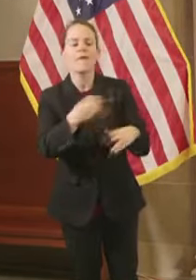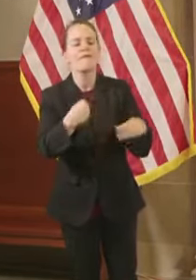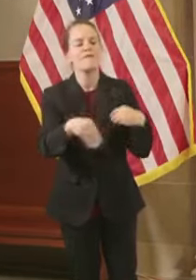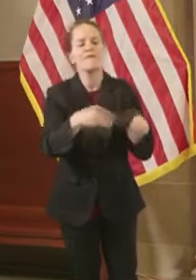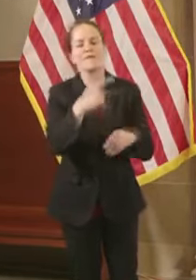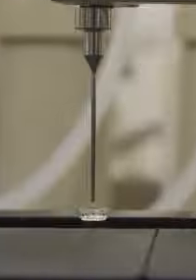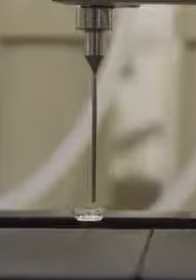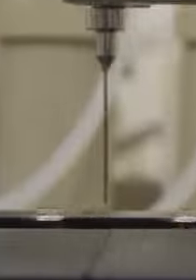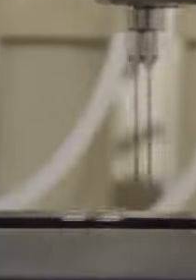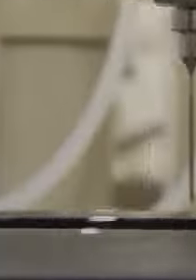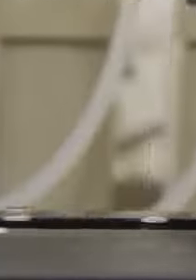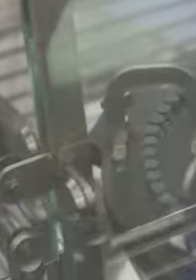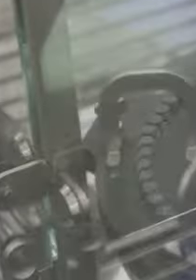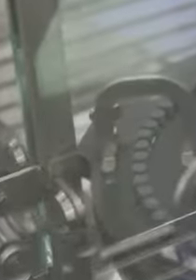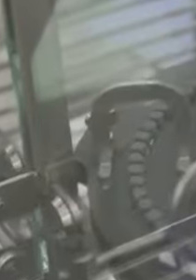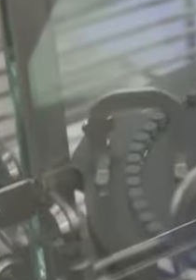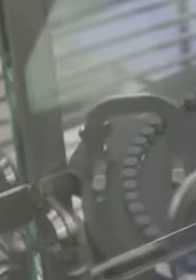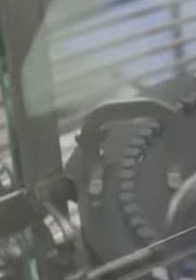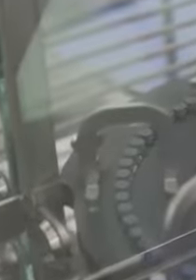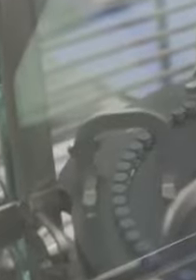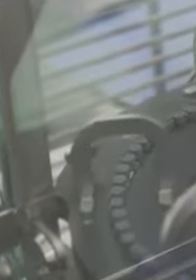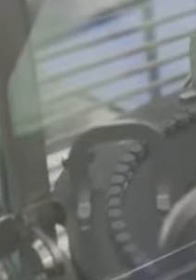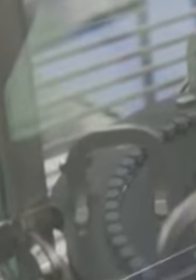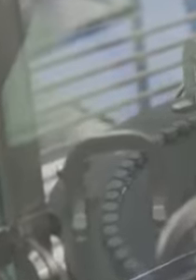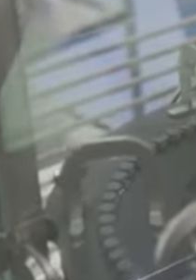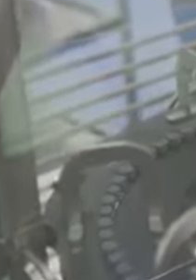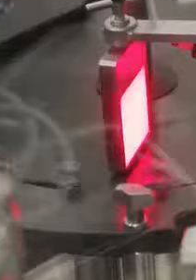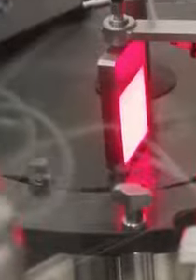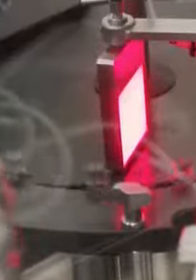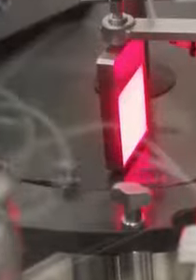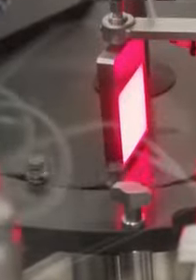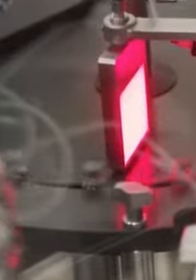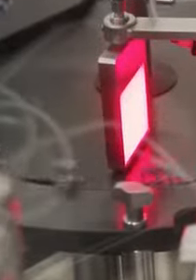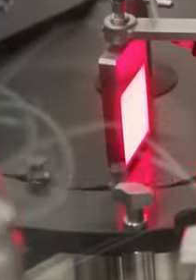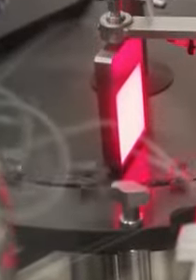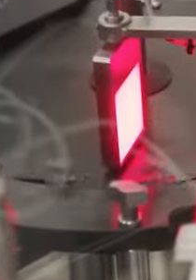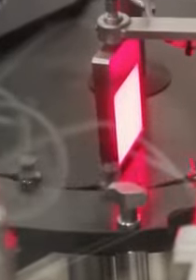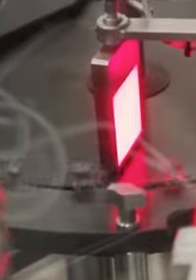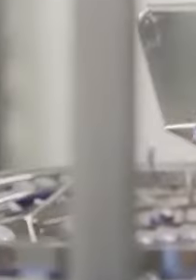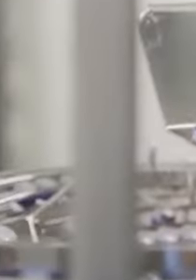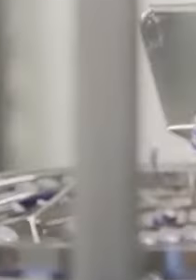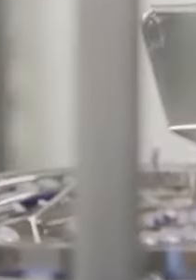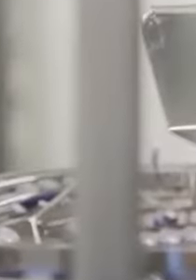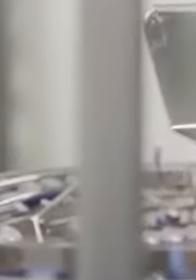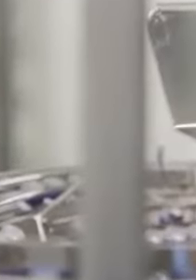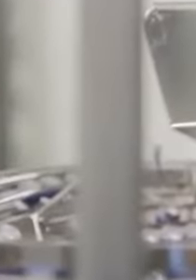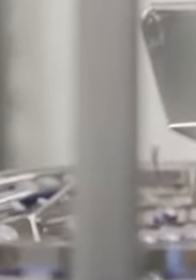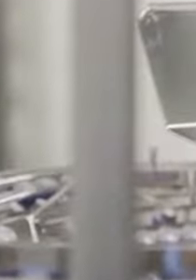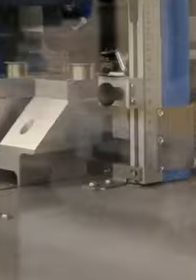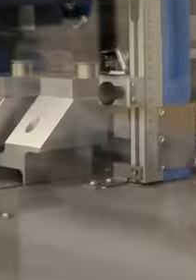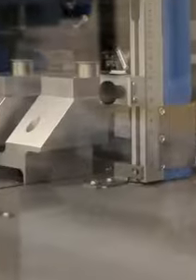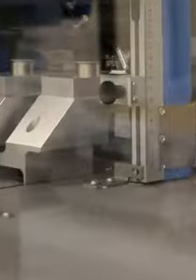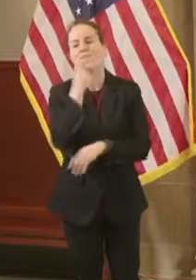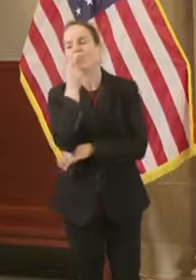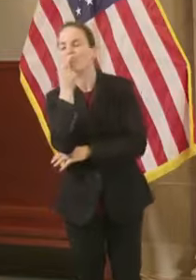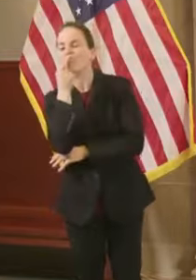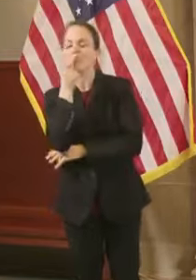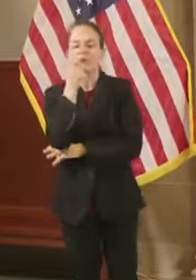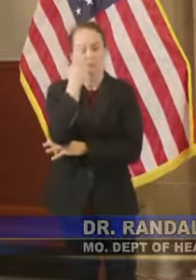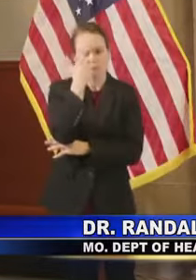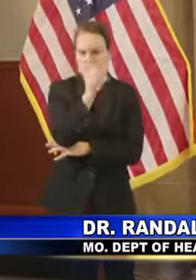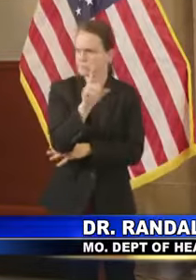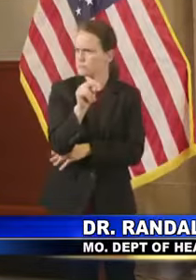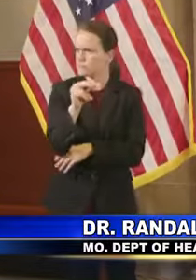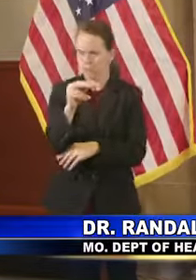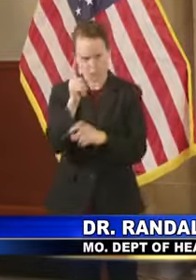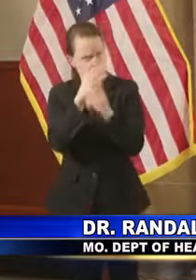so teachers, caregivers, farmers, grocery store and plant workers, would be eligible for a COVID-19 shot on March 15th. We always try